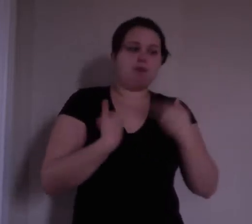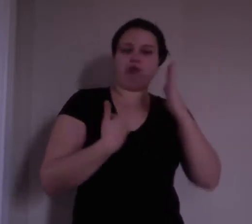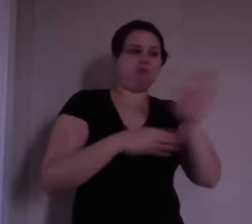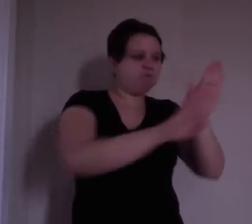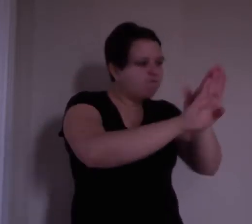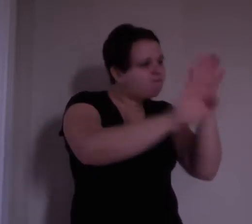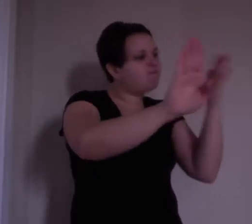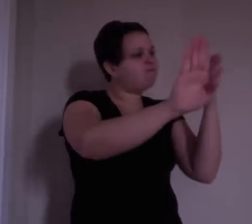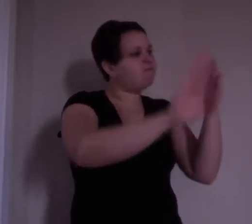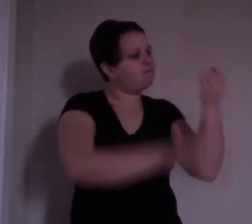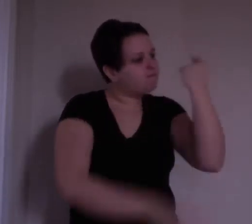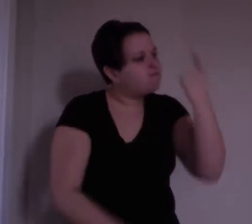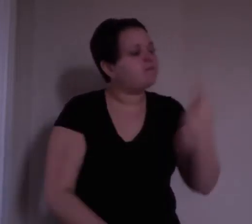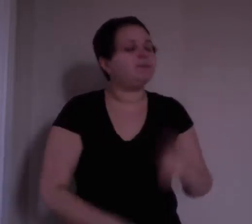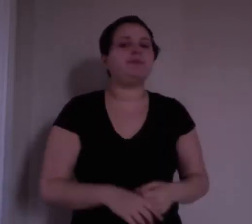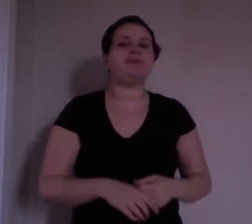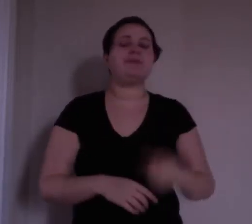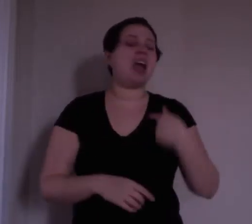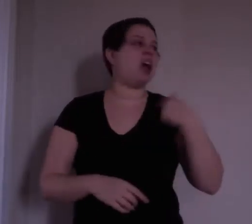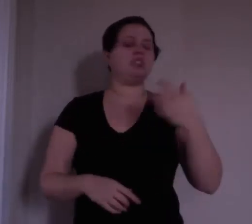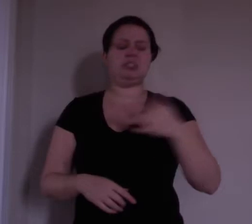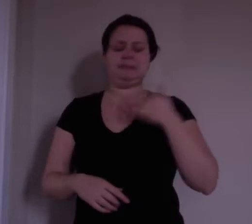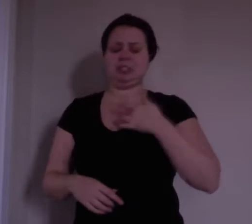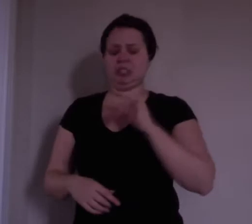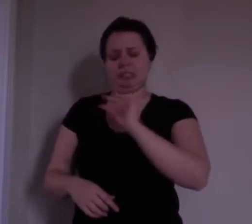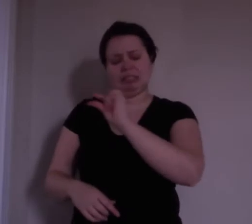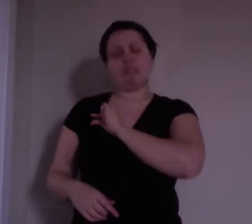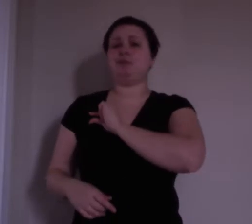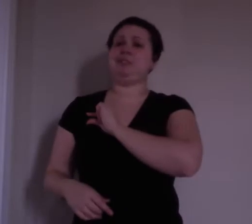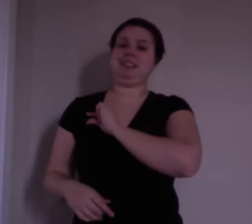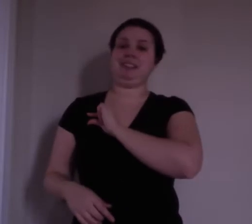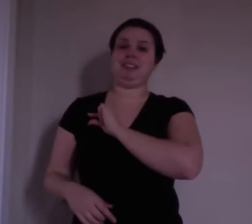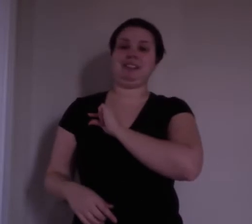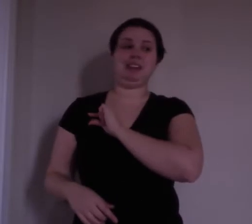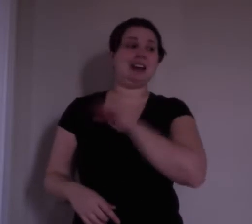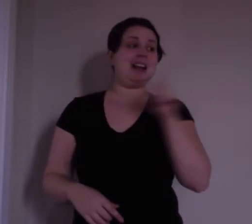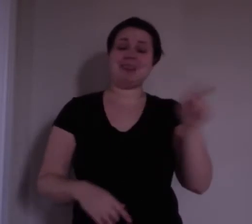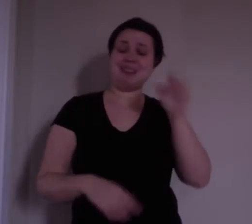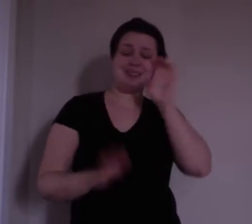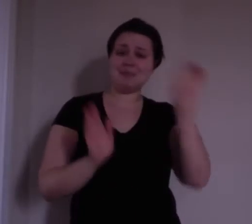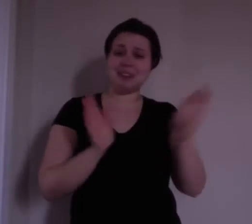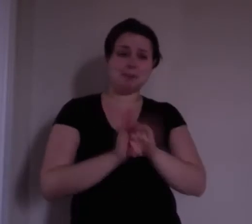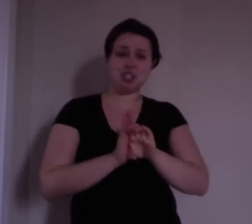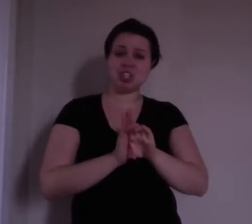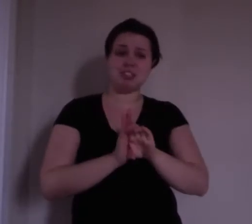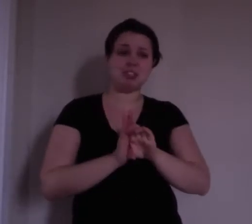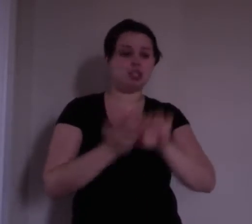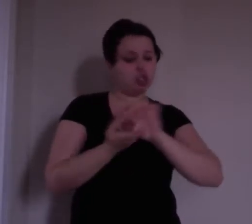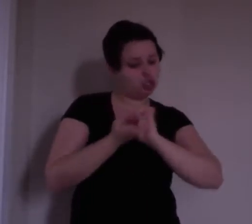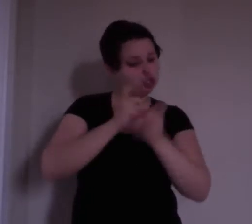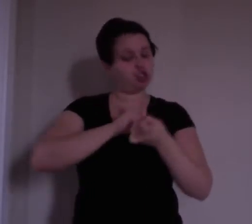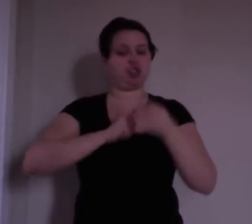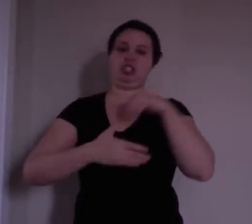that I barely recognized myself. These images changed me. They